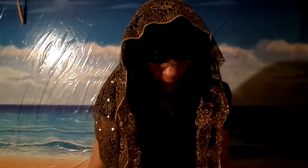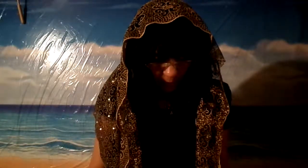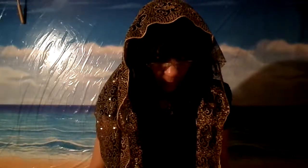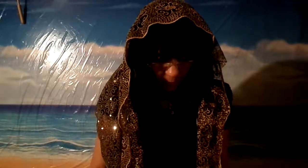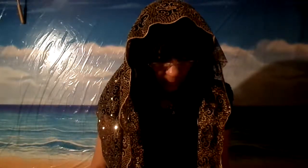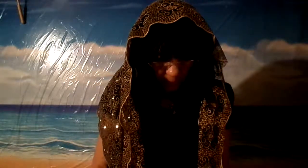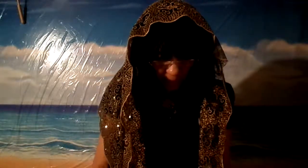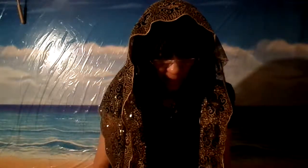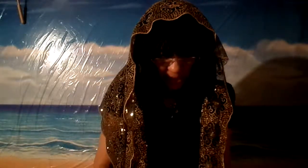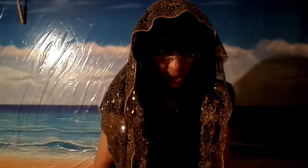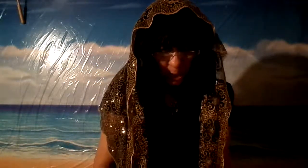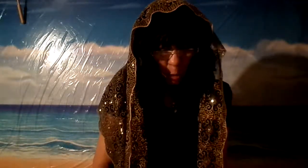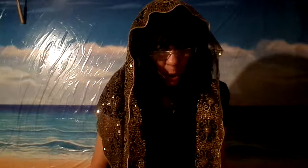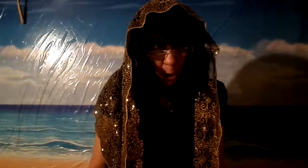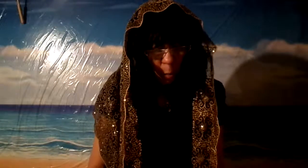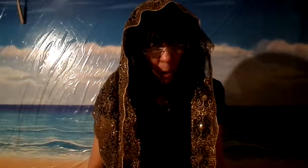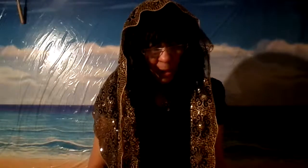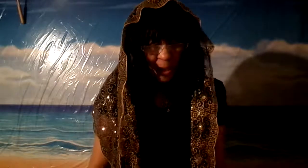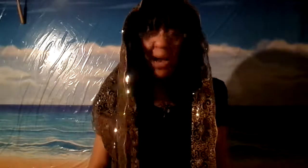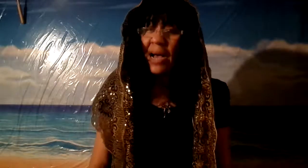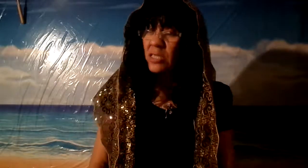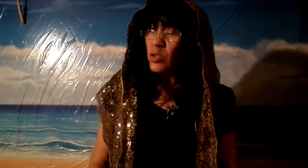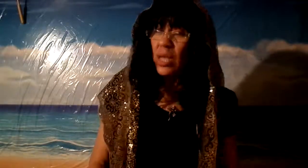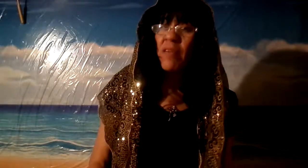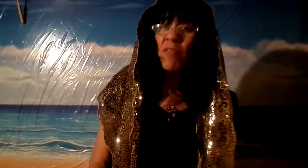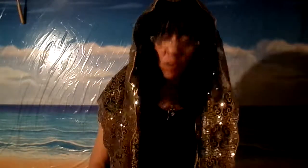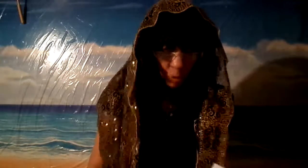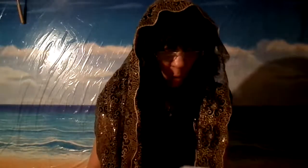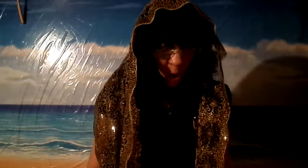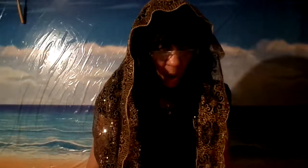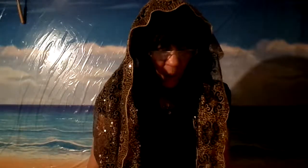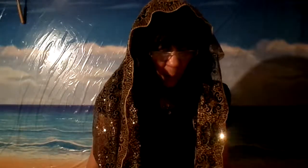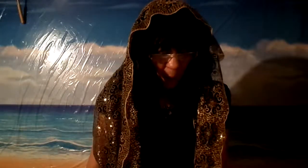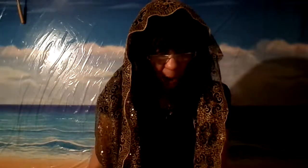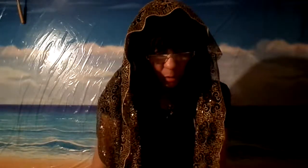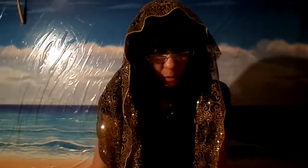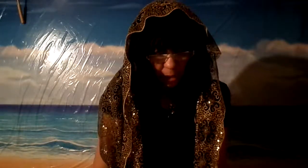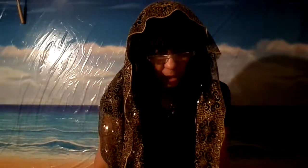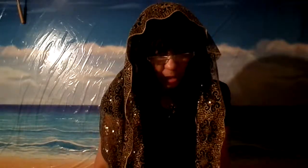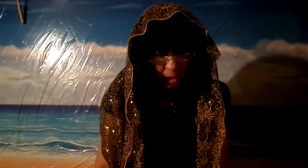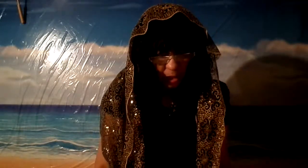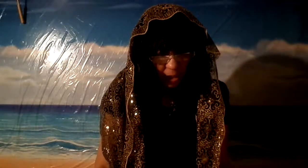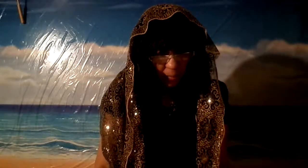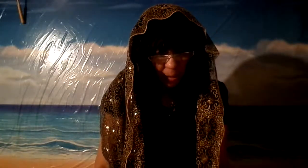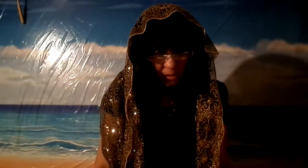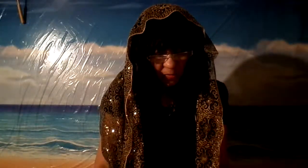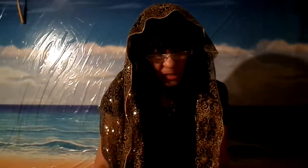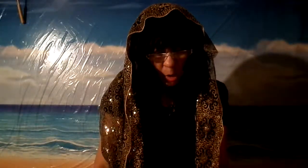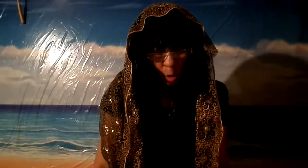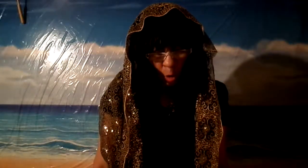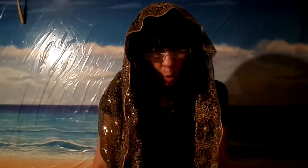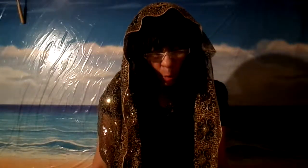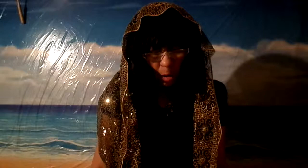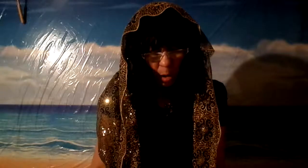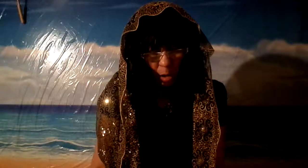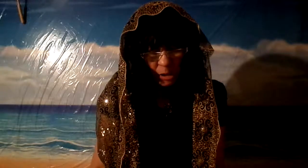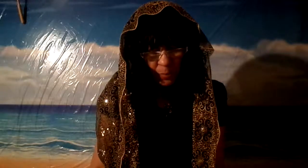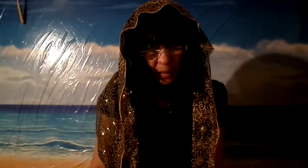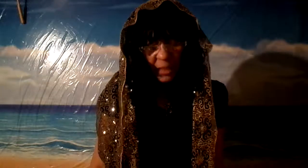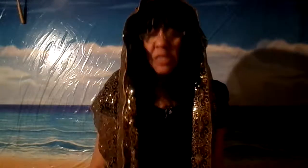And that's what I had today for you about the benefits of speaking in